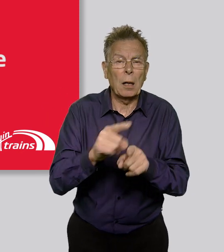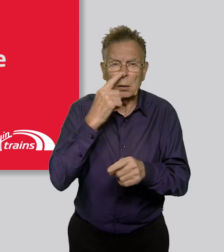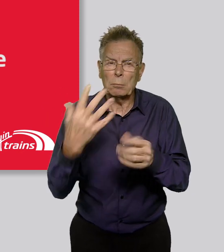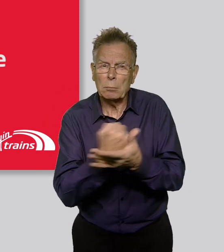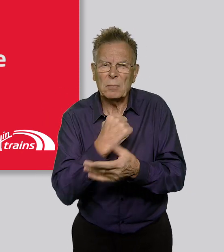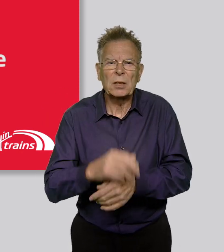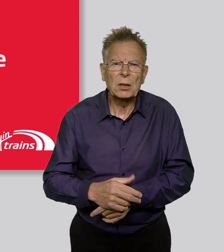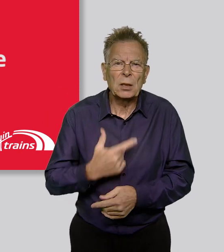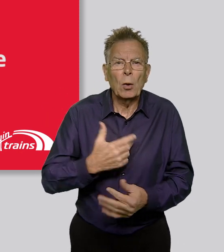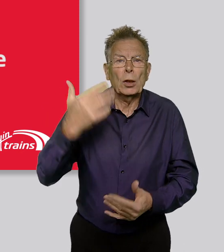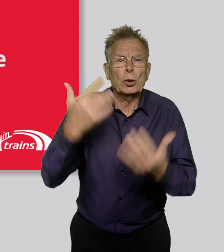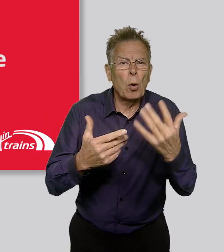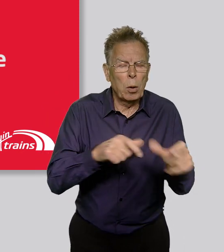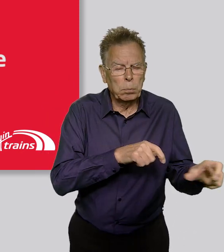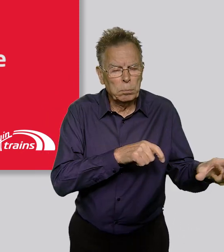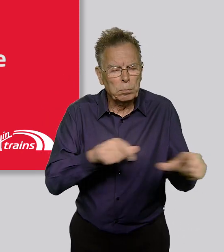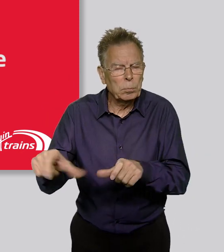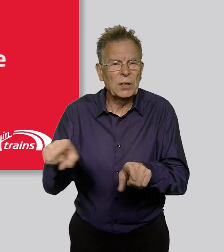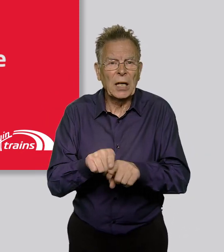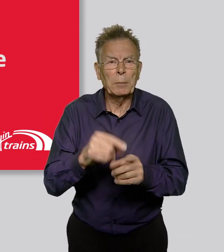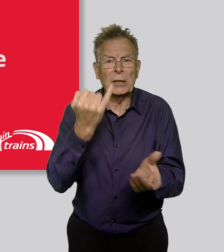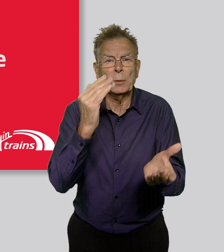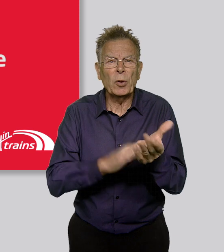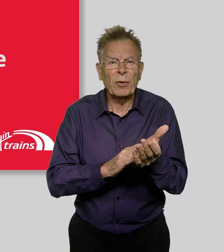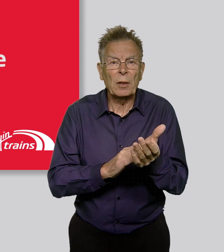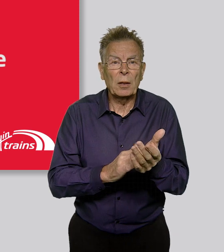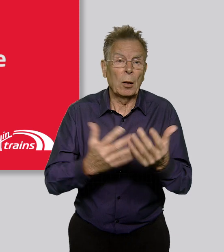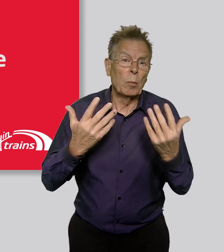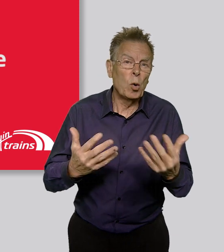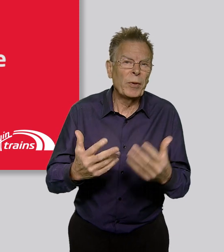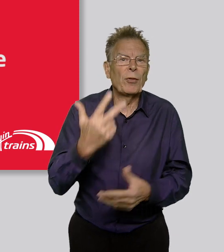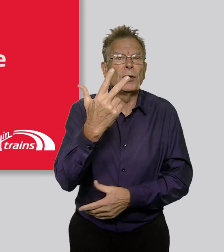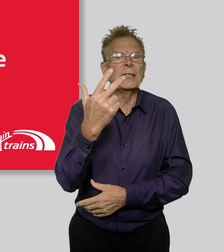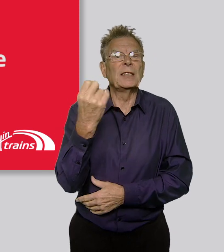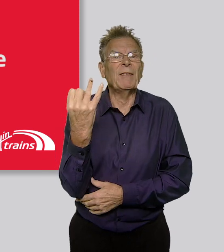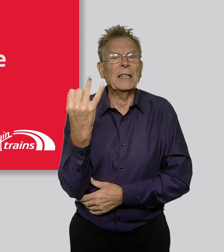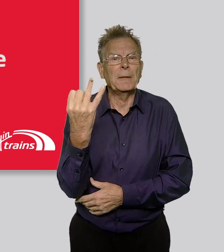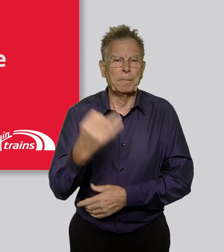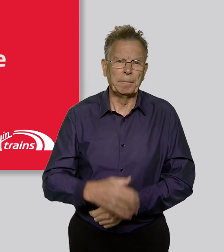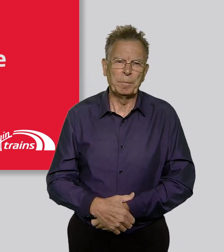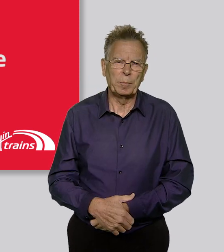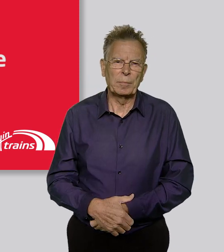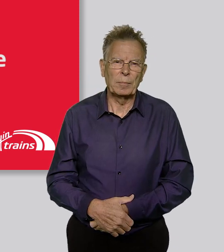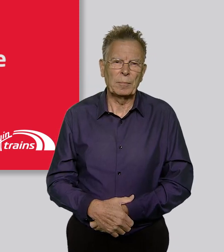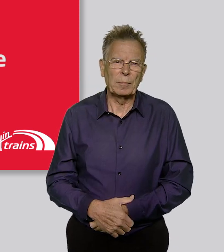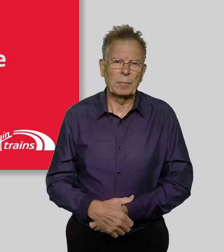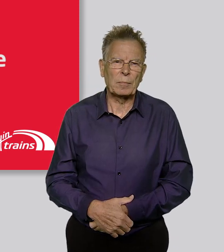will. Our score has remained consistent over the last 6 months and currently stands at